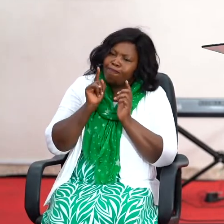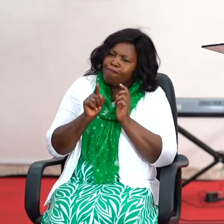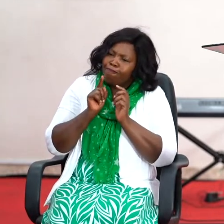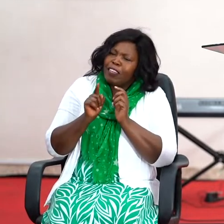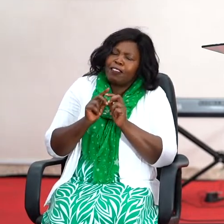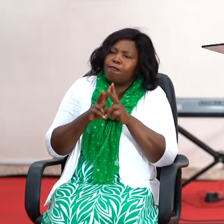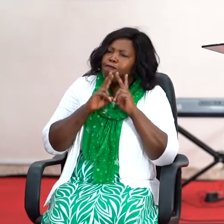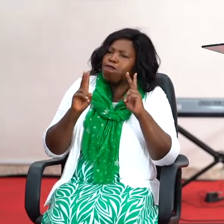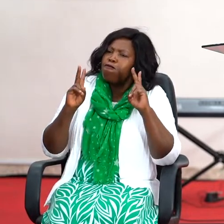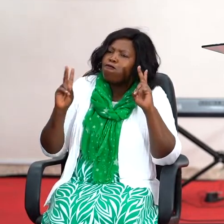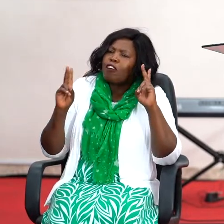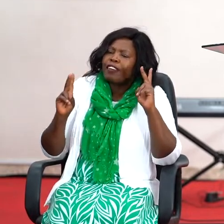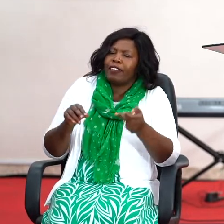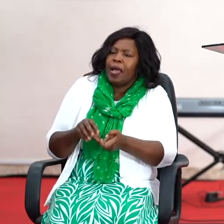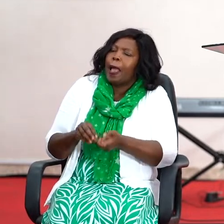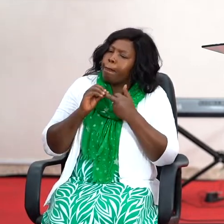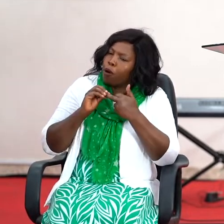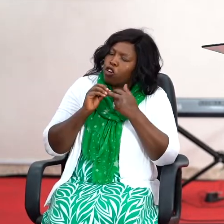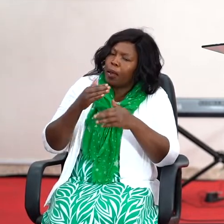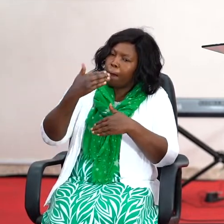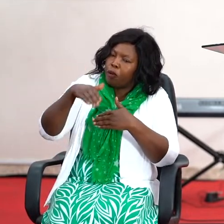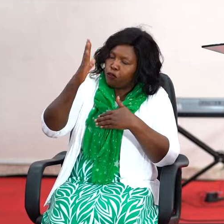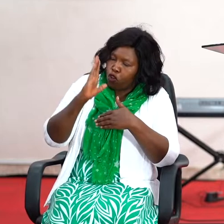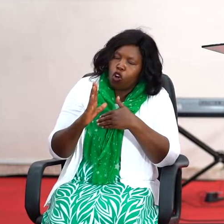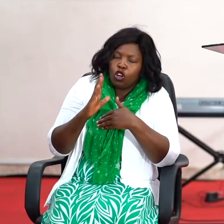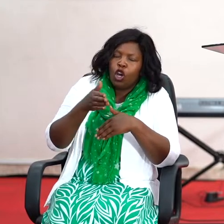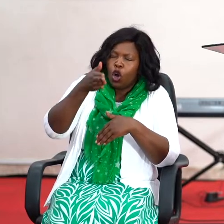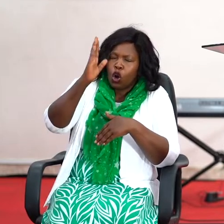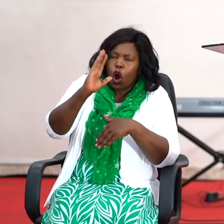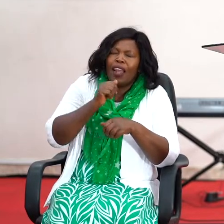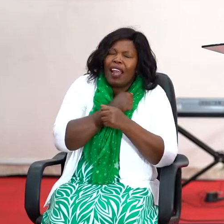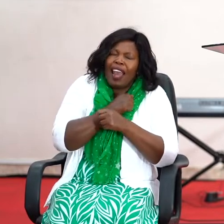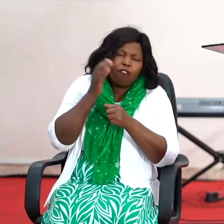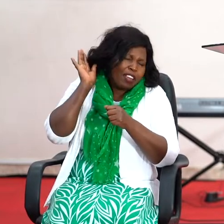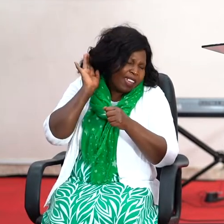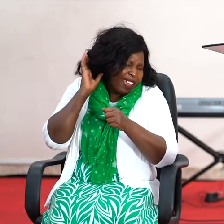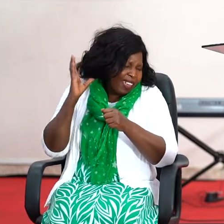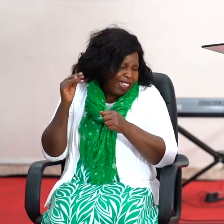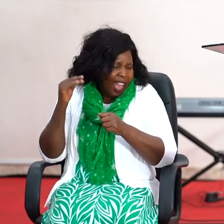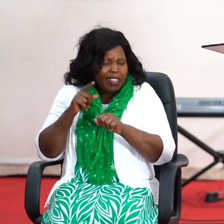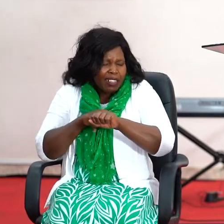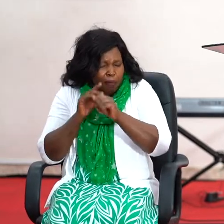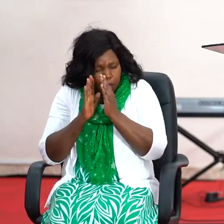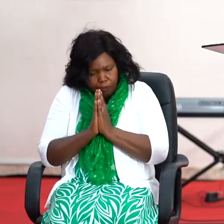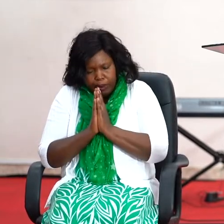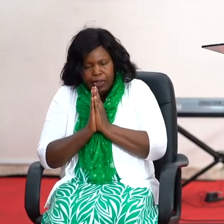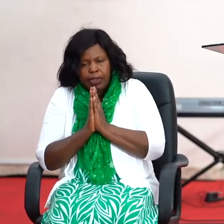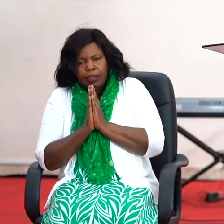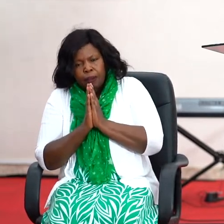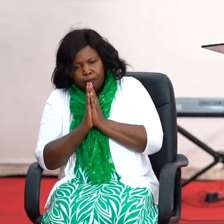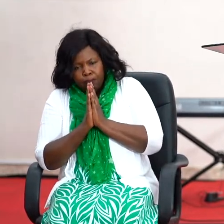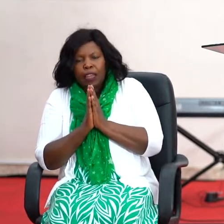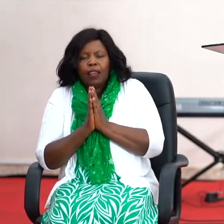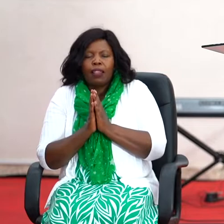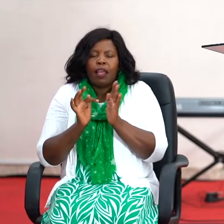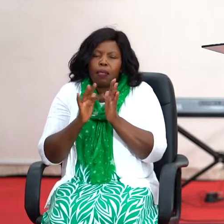very precious before God. God loves to hear when we pray. I was reading in the book of